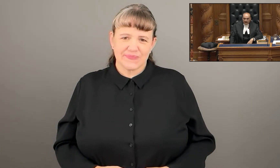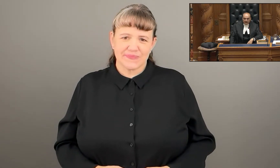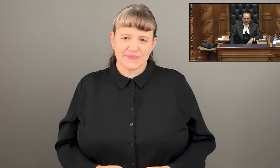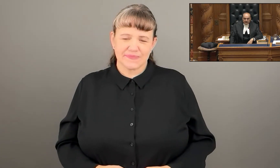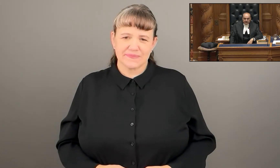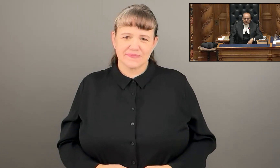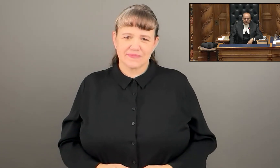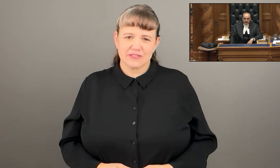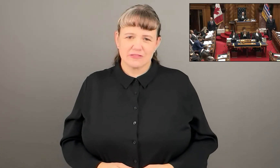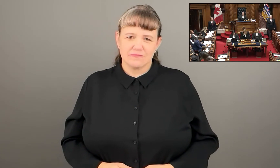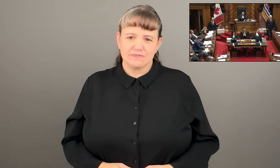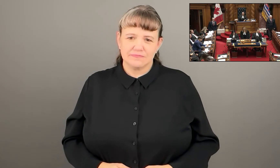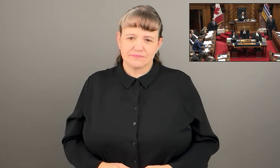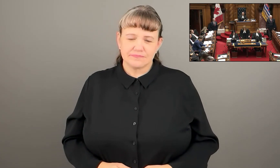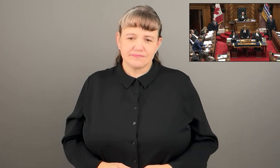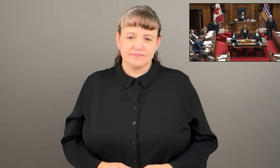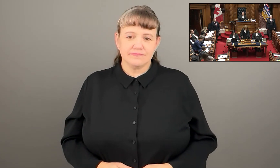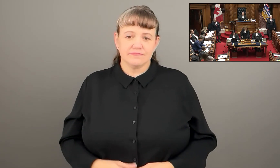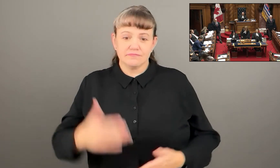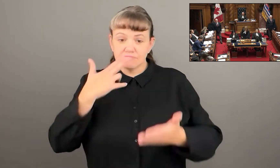Madam Clerk.